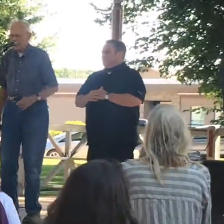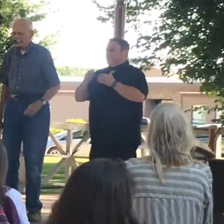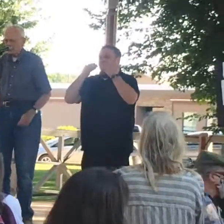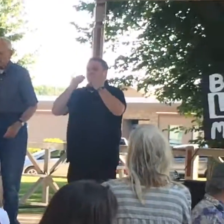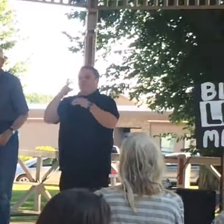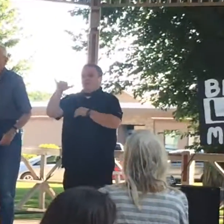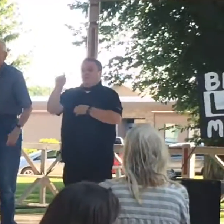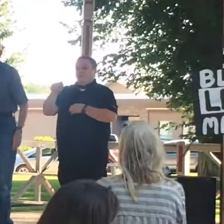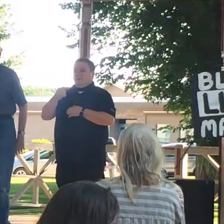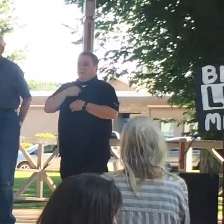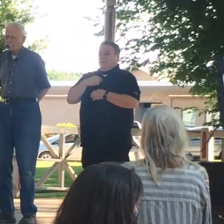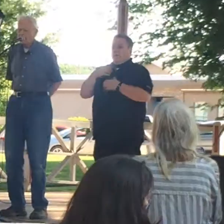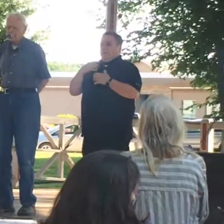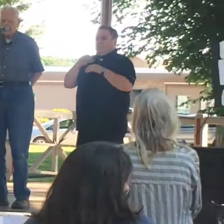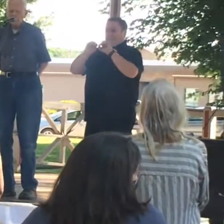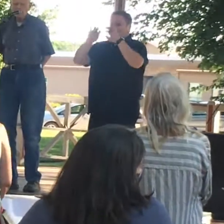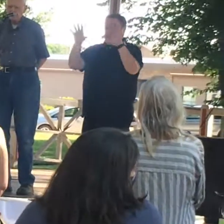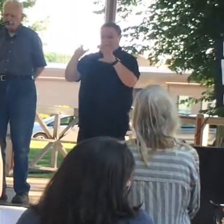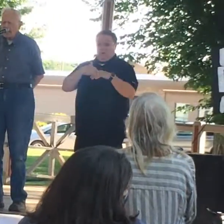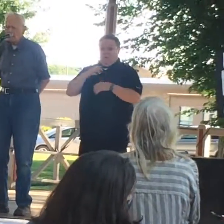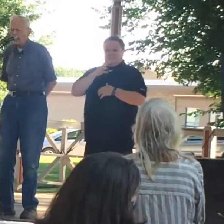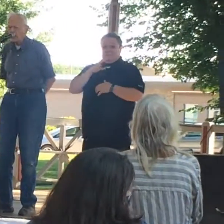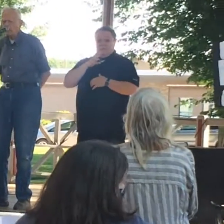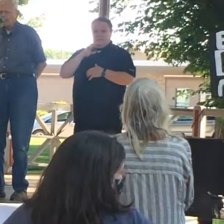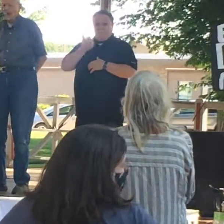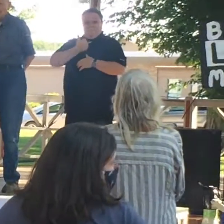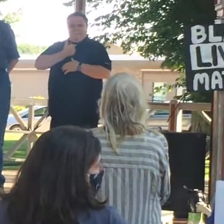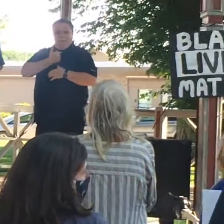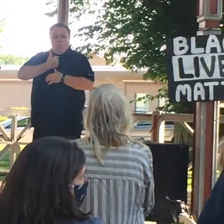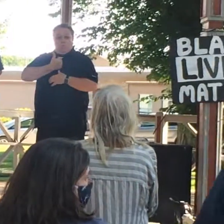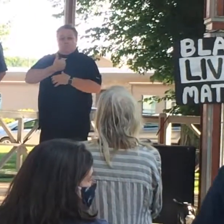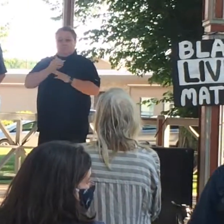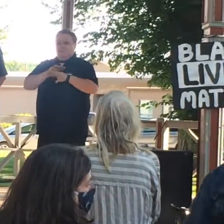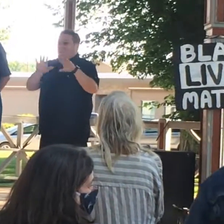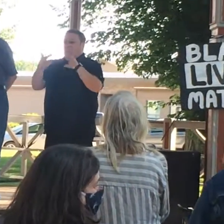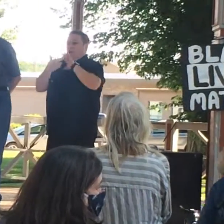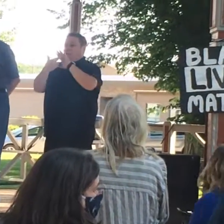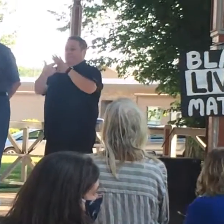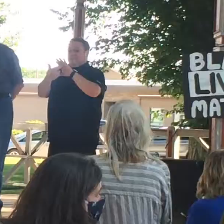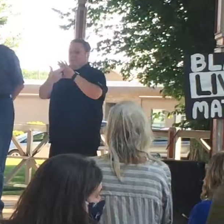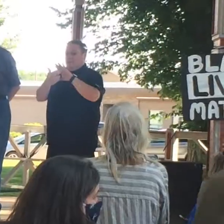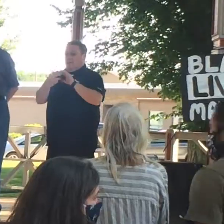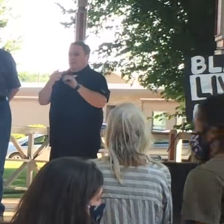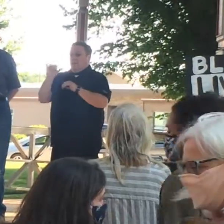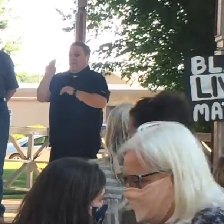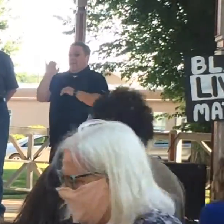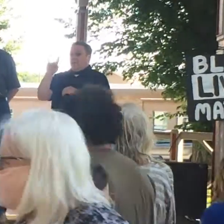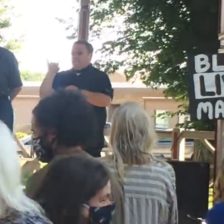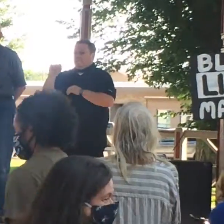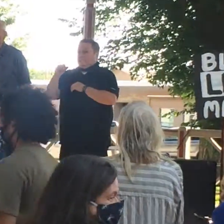Thank you, Pat, but I must make clear that I am speaking on my own behalf. I'm not representing